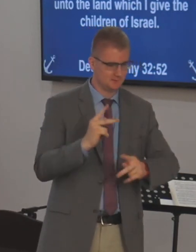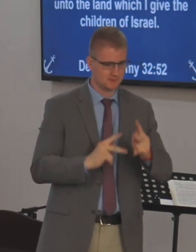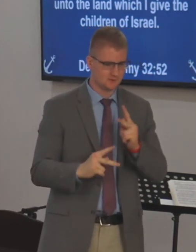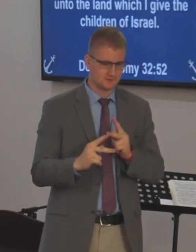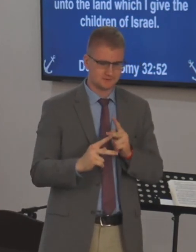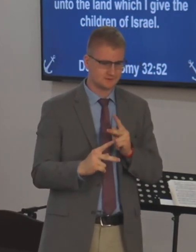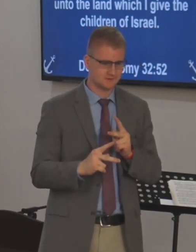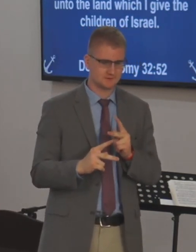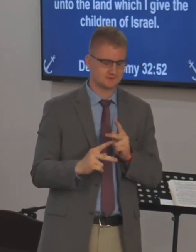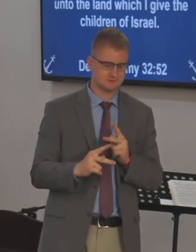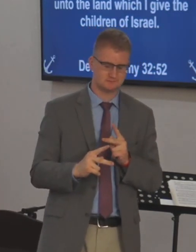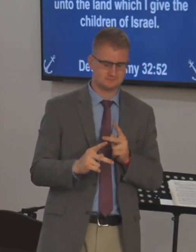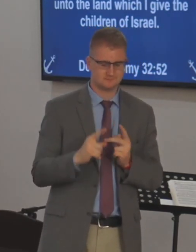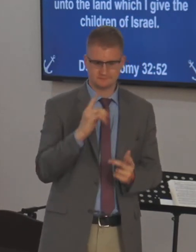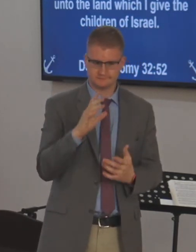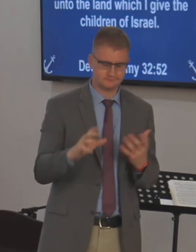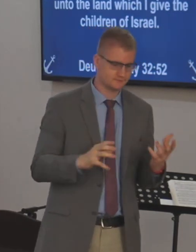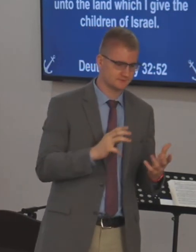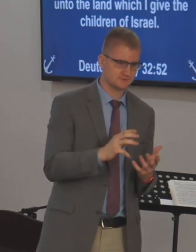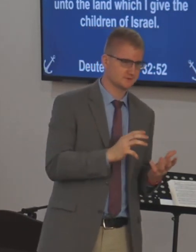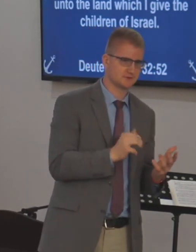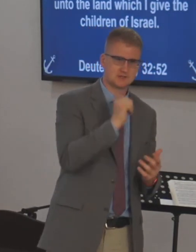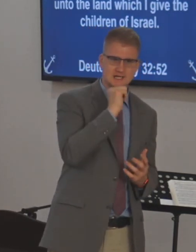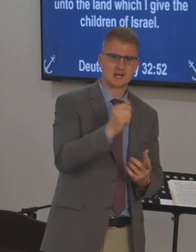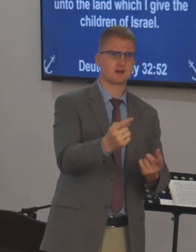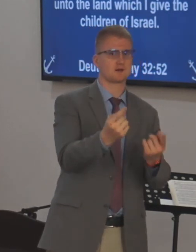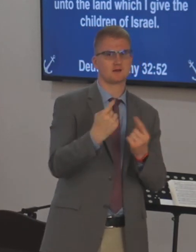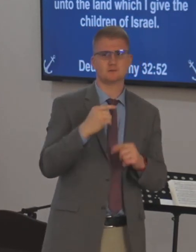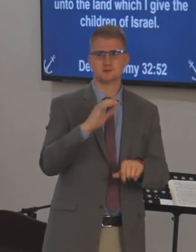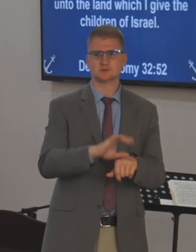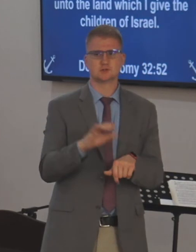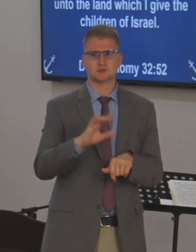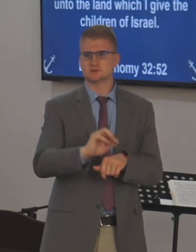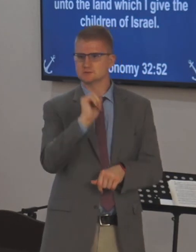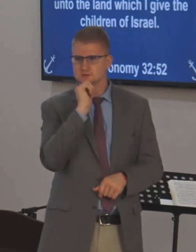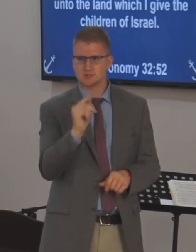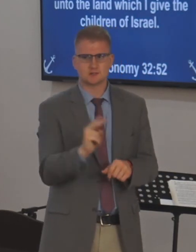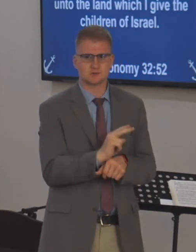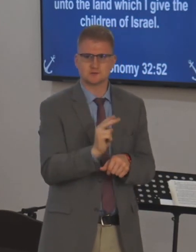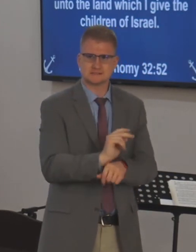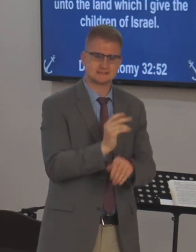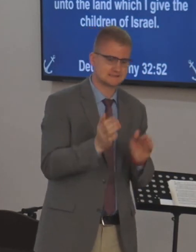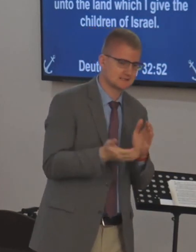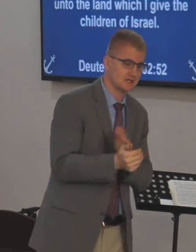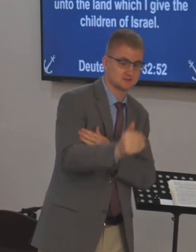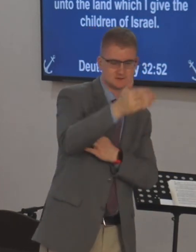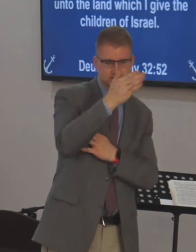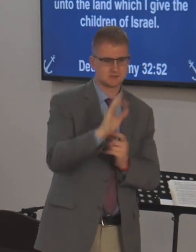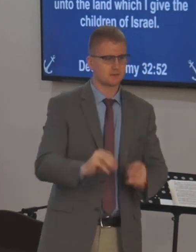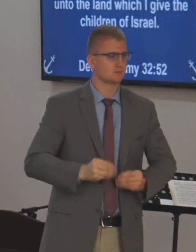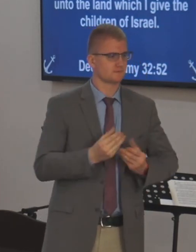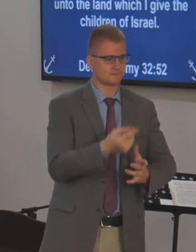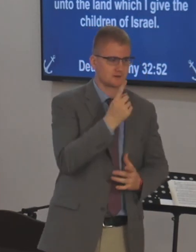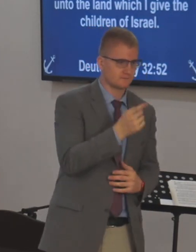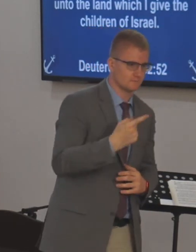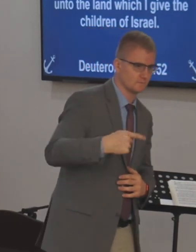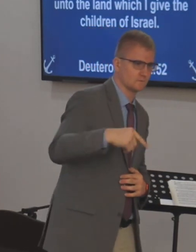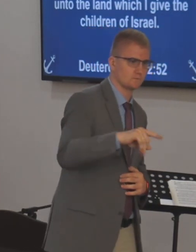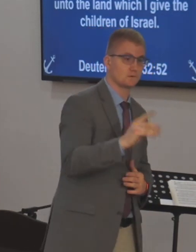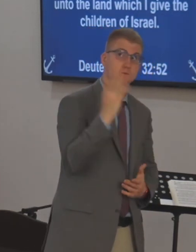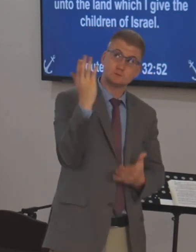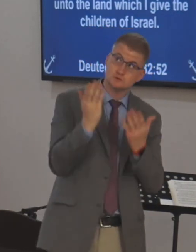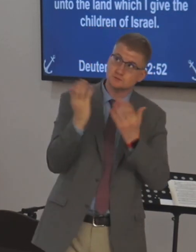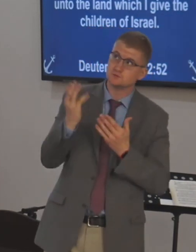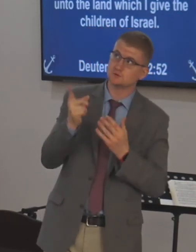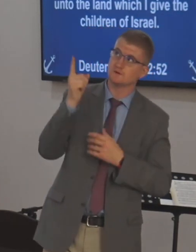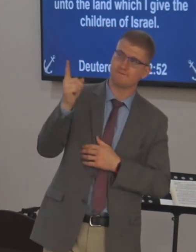all over the place. They're not in the church house. They're not using the gifts that God's given them to serve